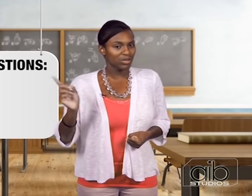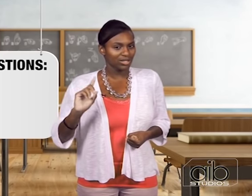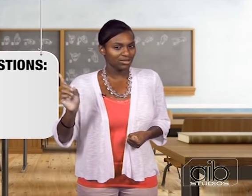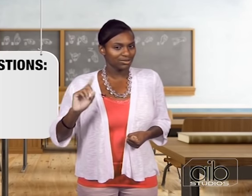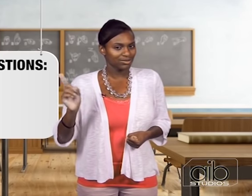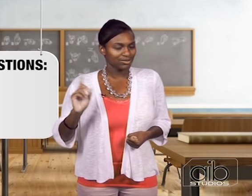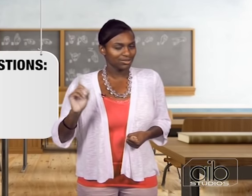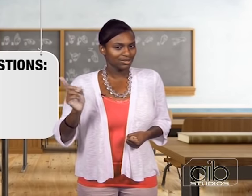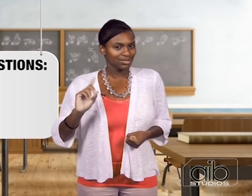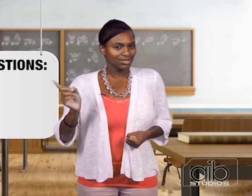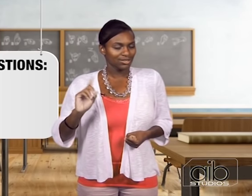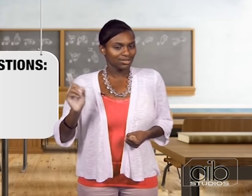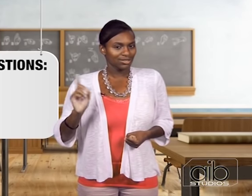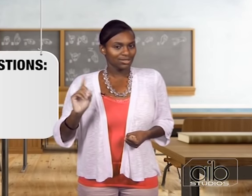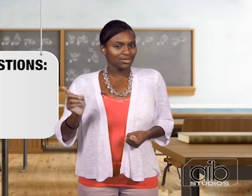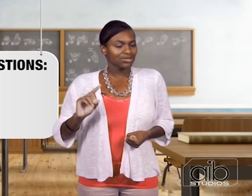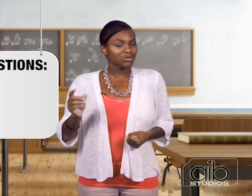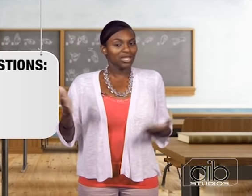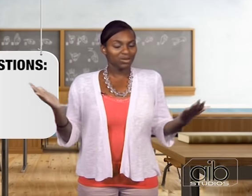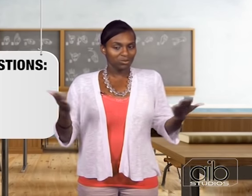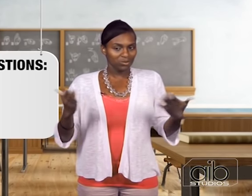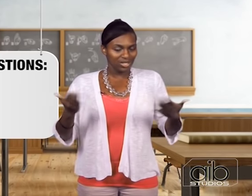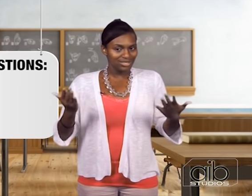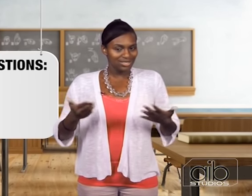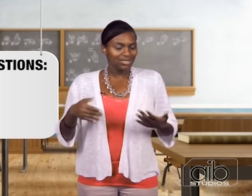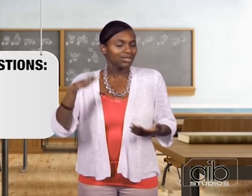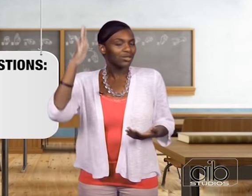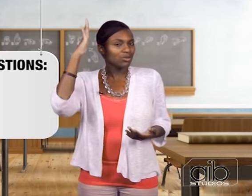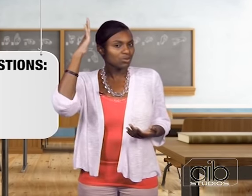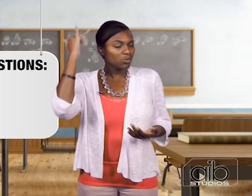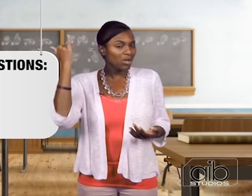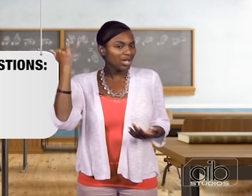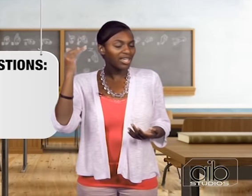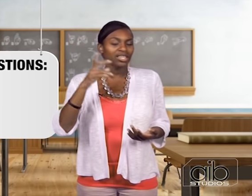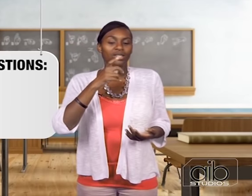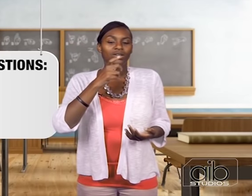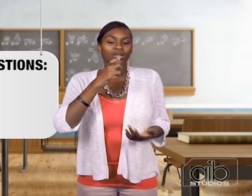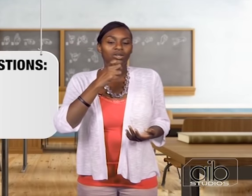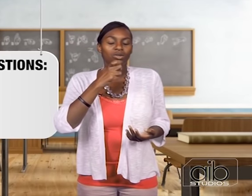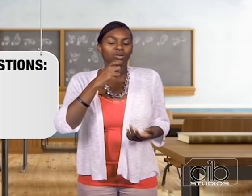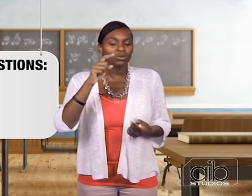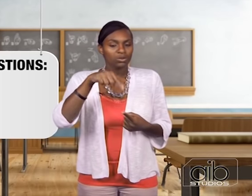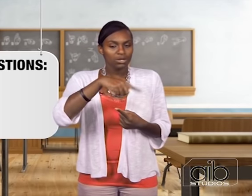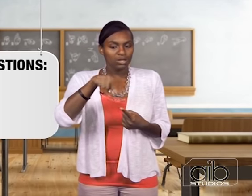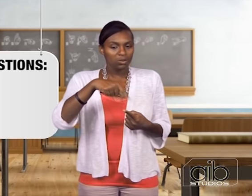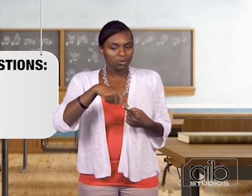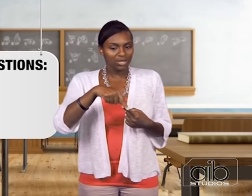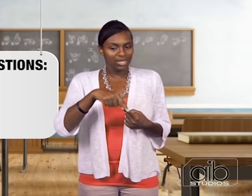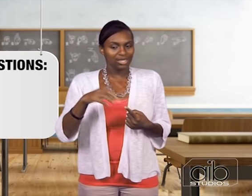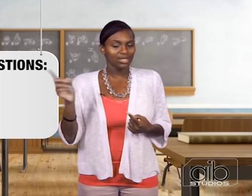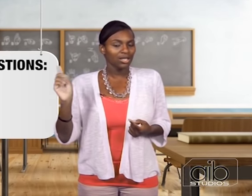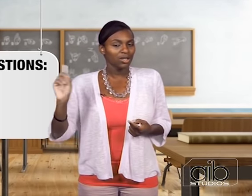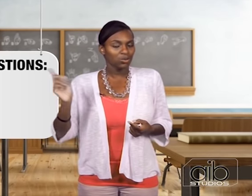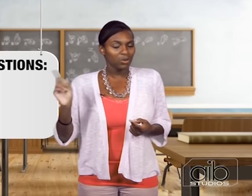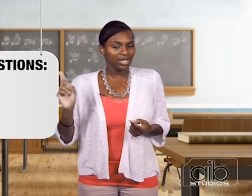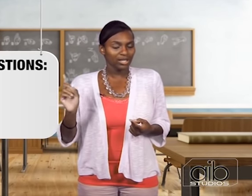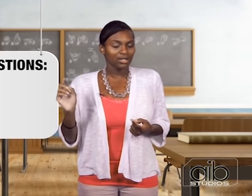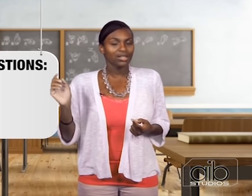where. So we have what, why, who, when, where,